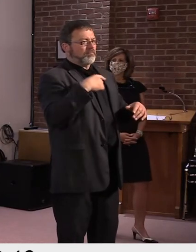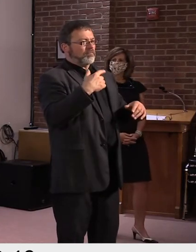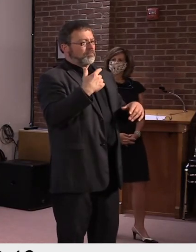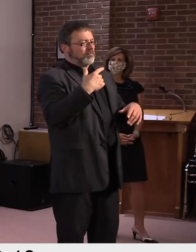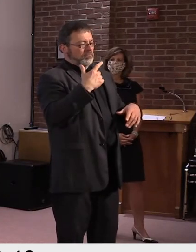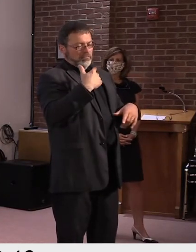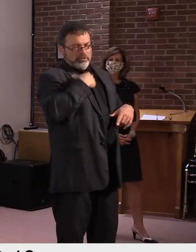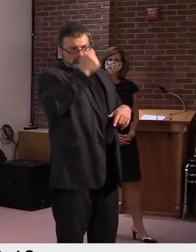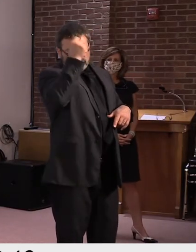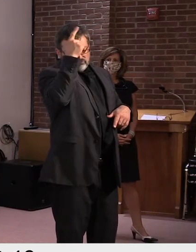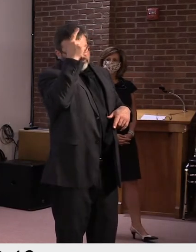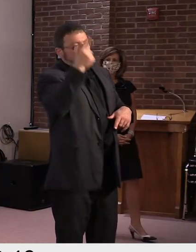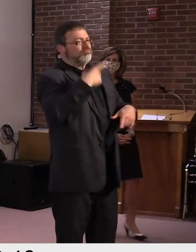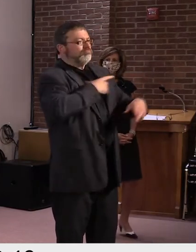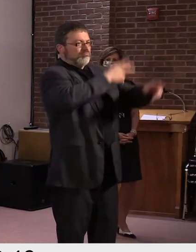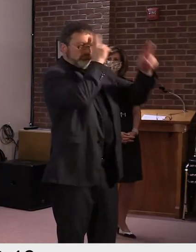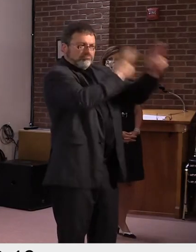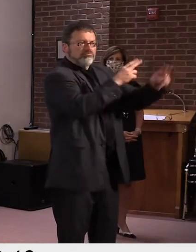and I think rising above